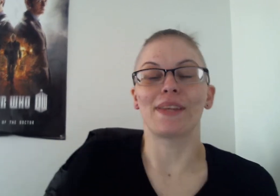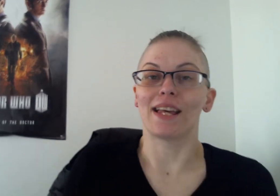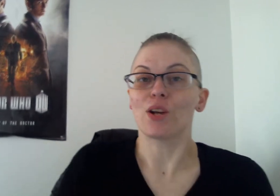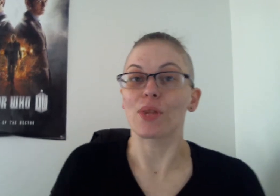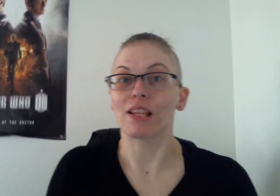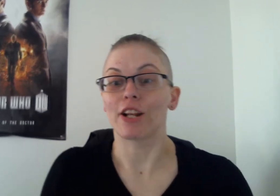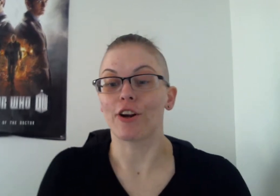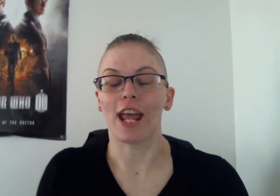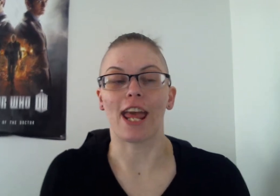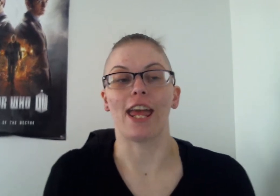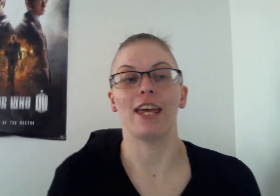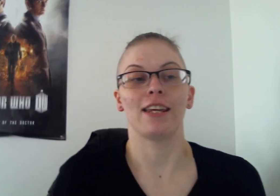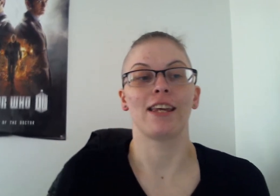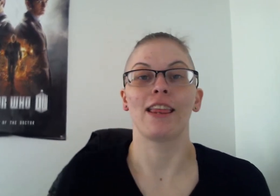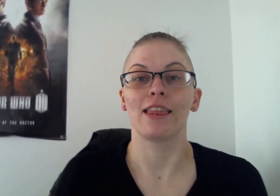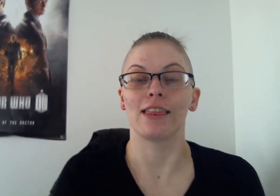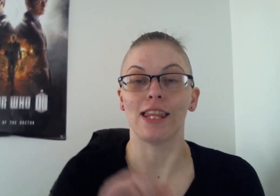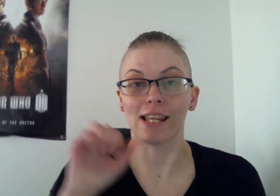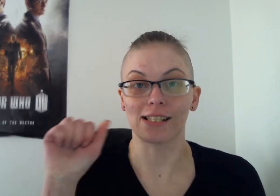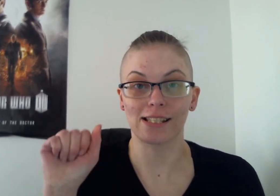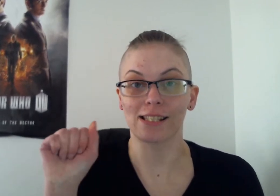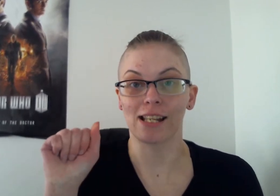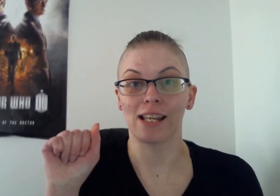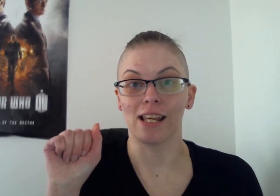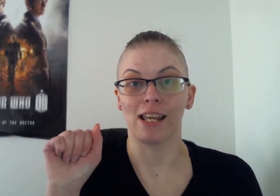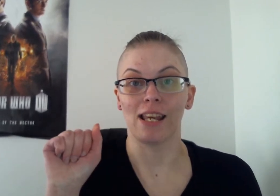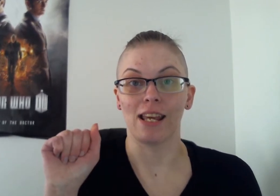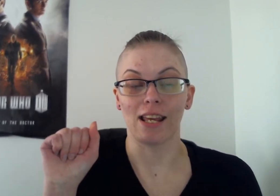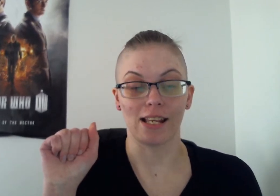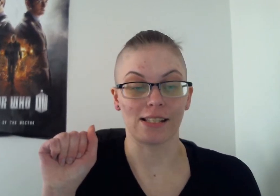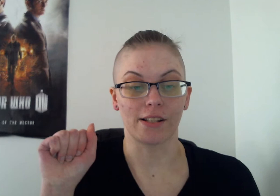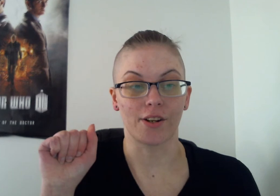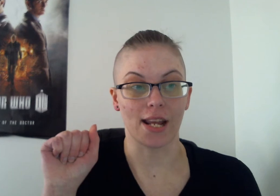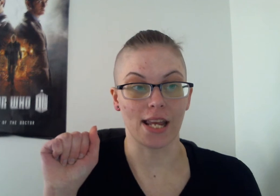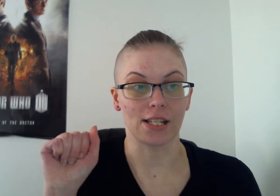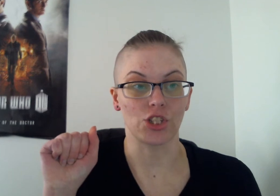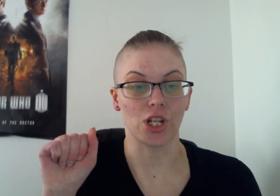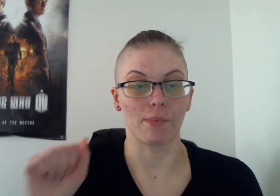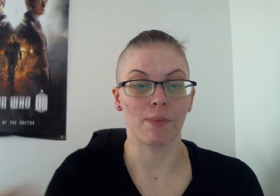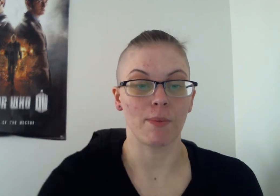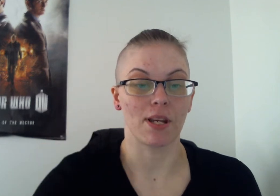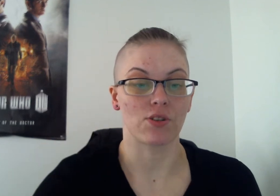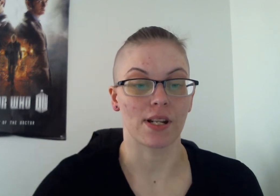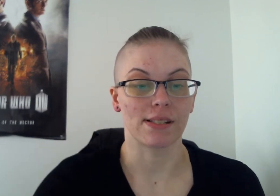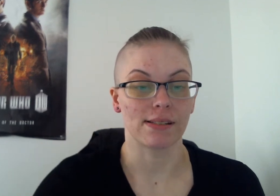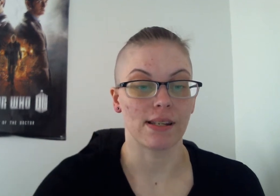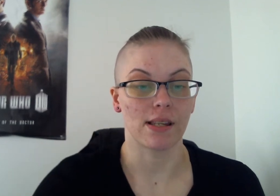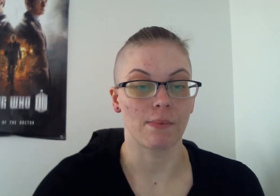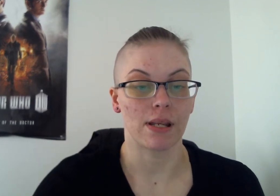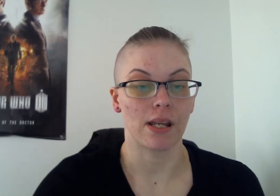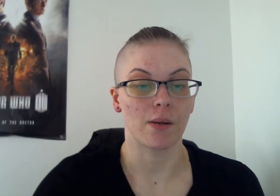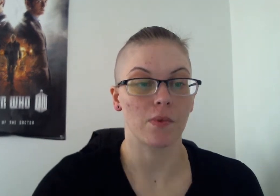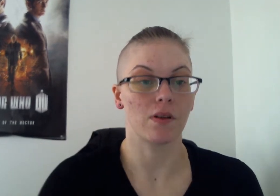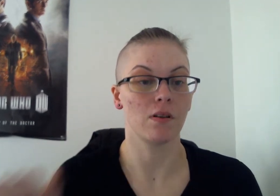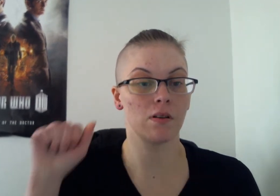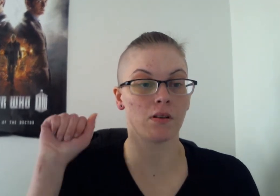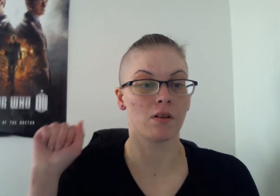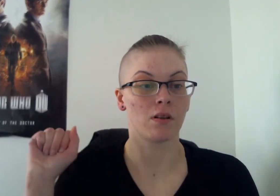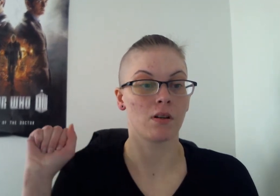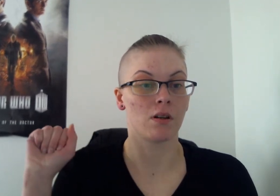beginning with the letter A. This is the letter A hand shape. Let me make sure I can see that in my camera.